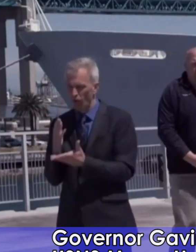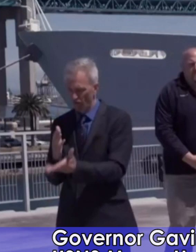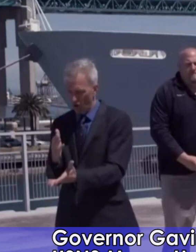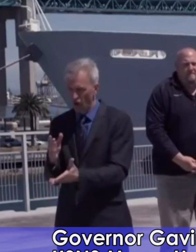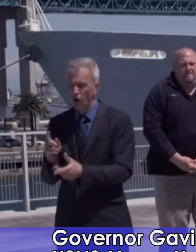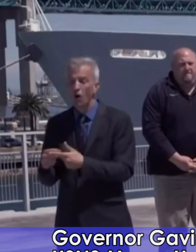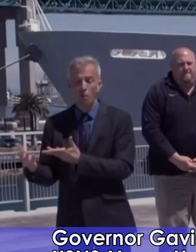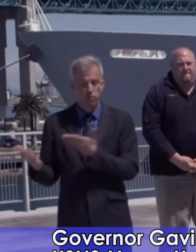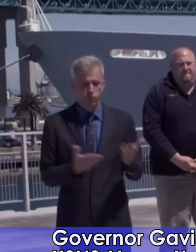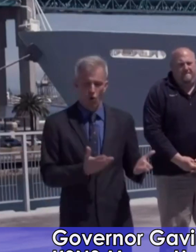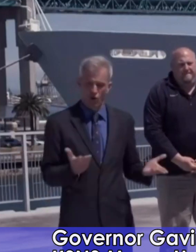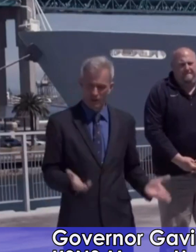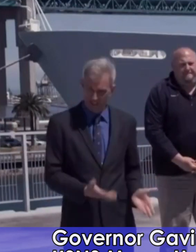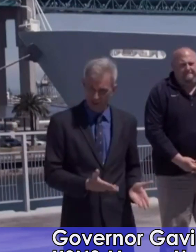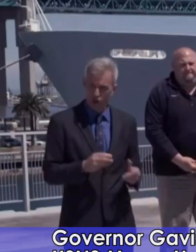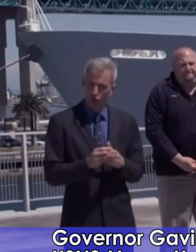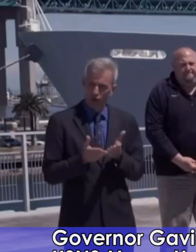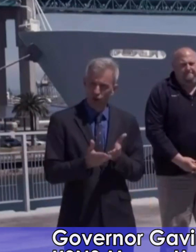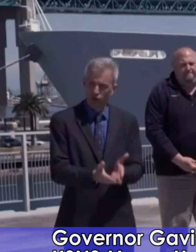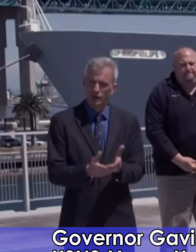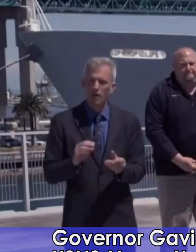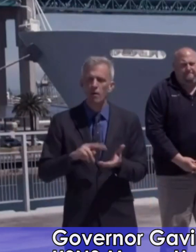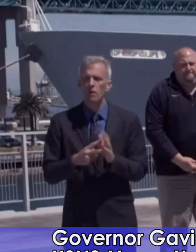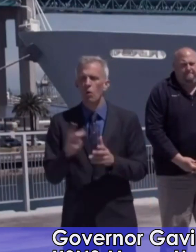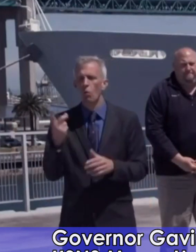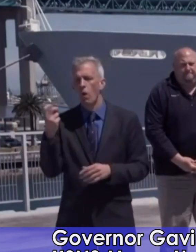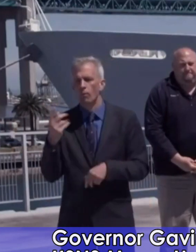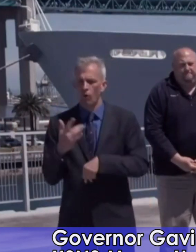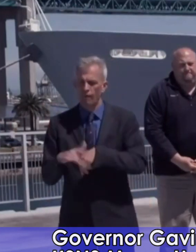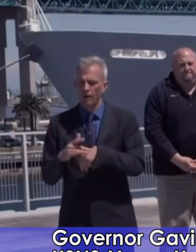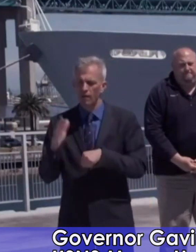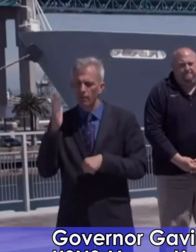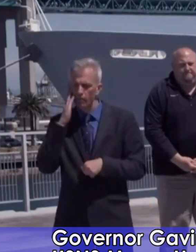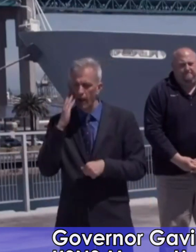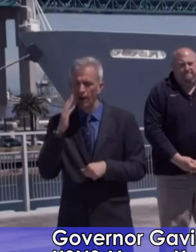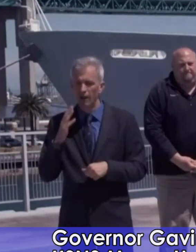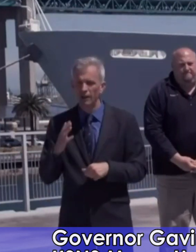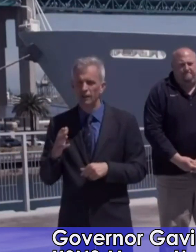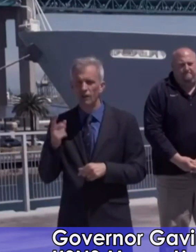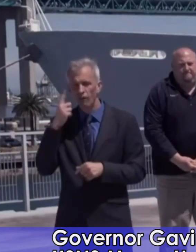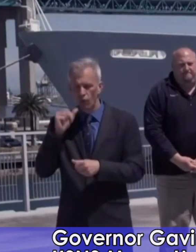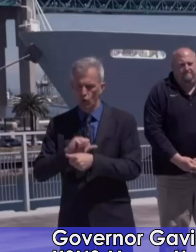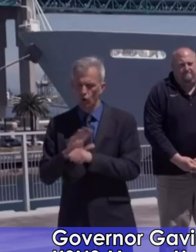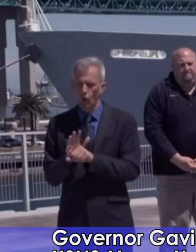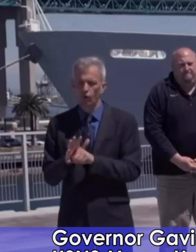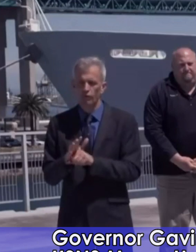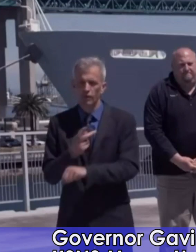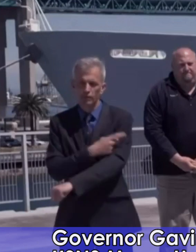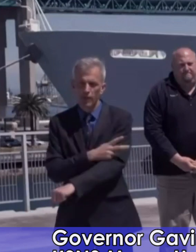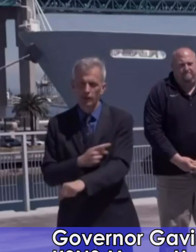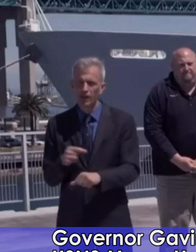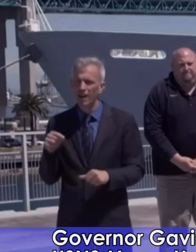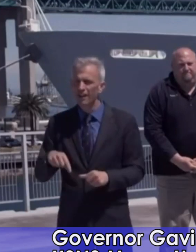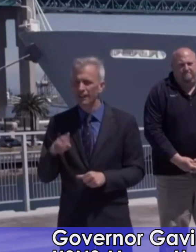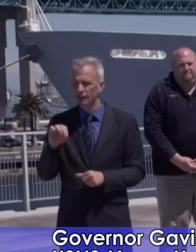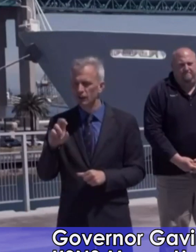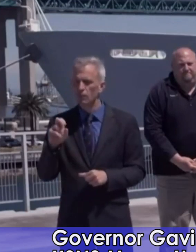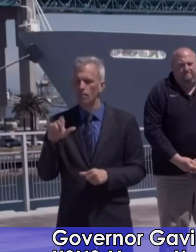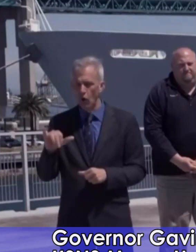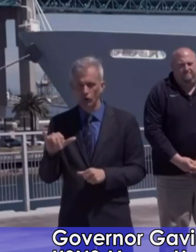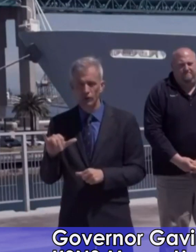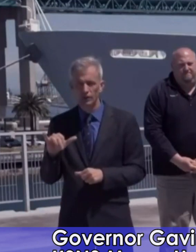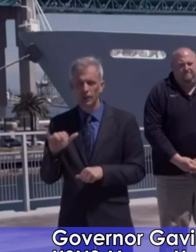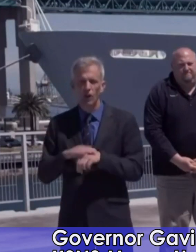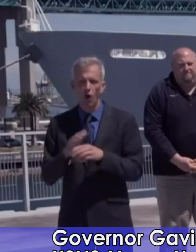that the governor spoke about. And so this truly is mercy on the water. This truly is mercy at the